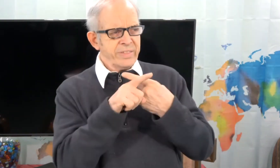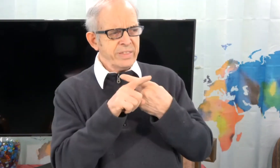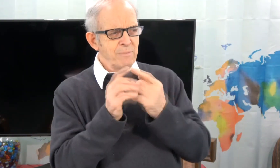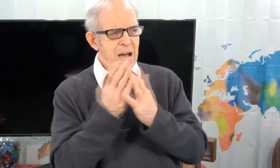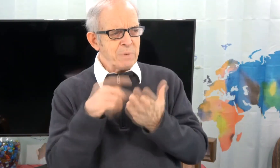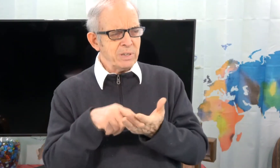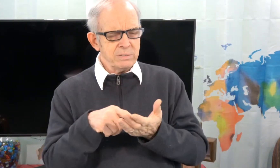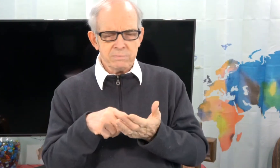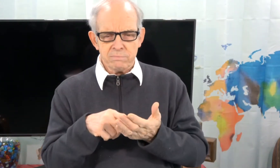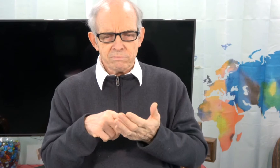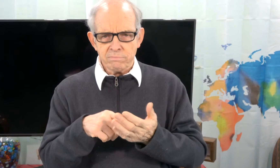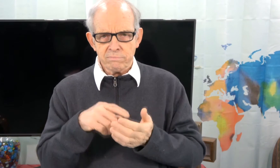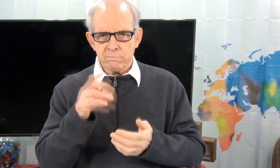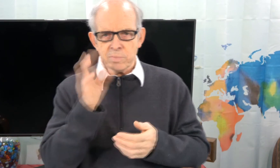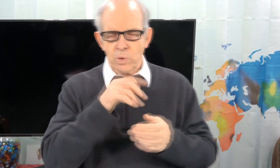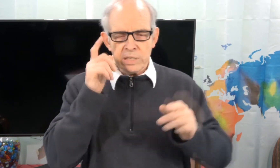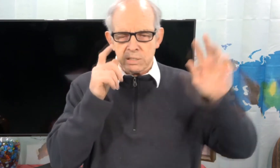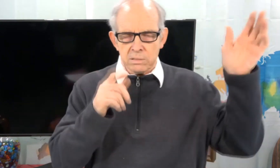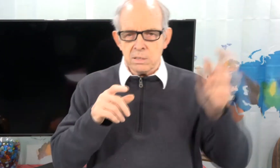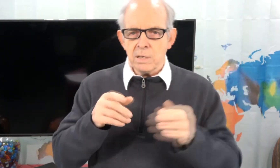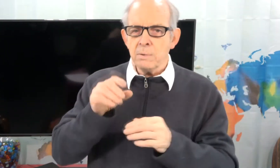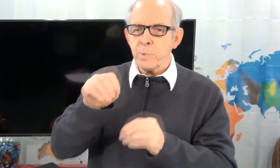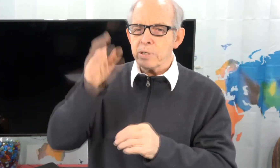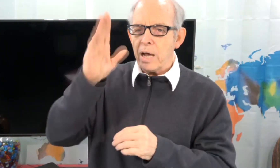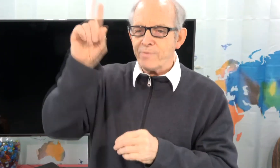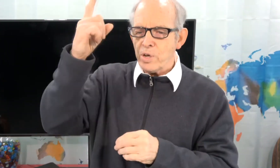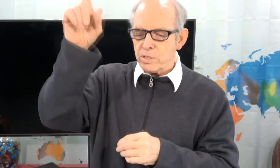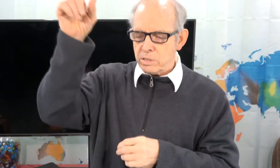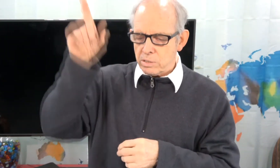The Bible. Don't listen. But God first.